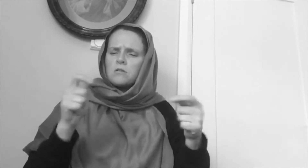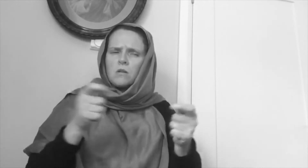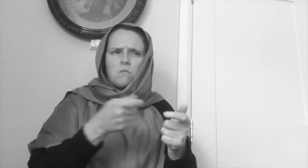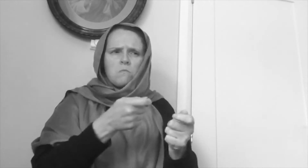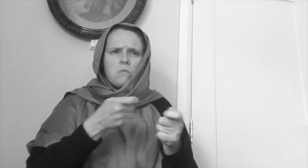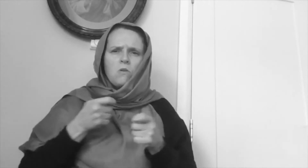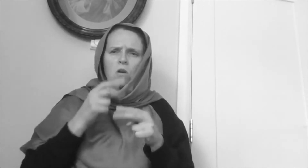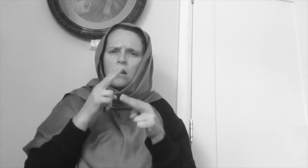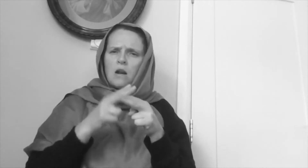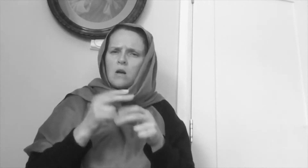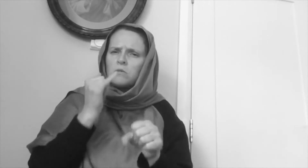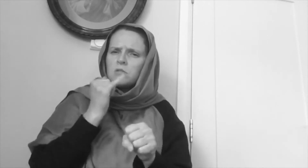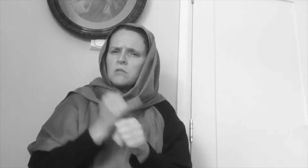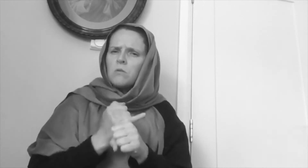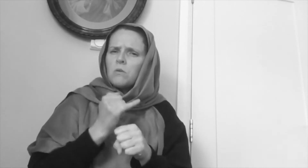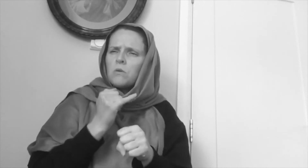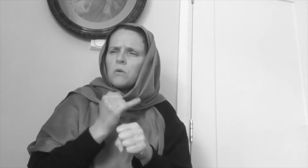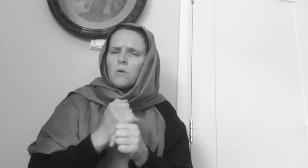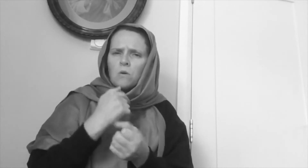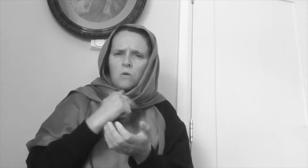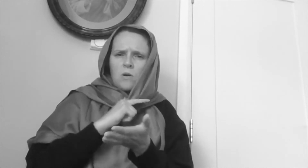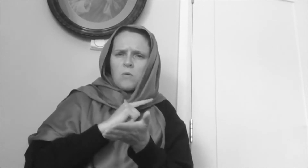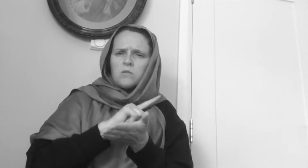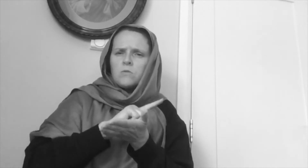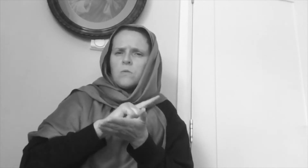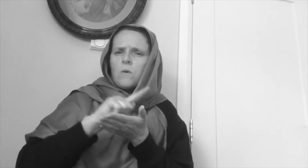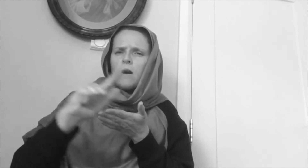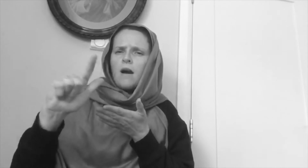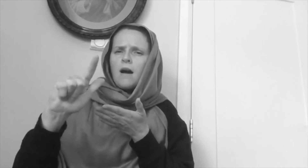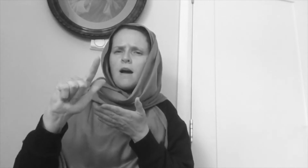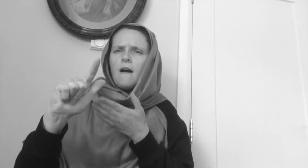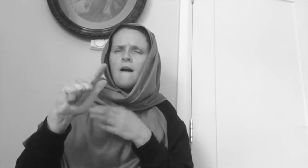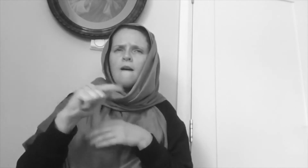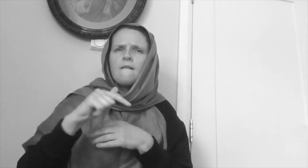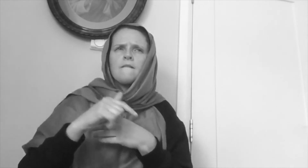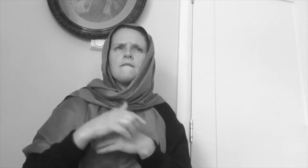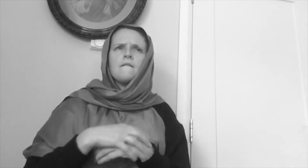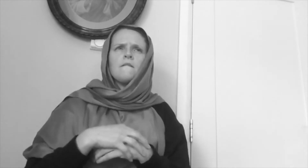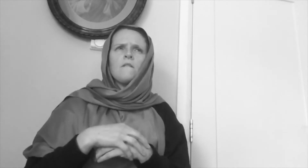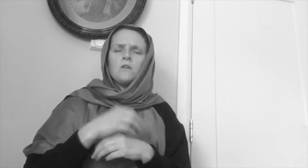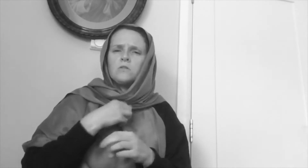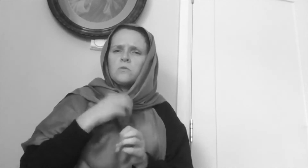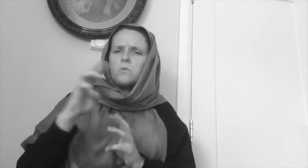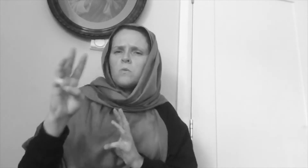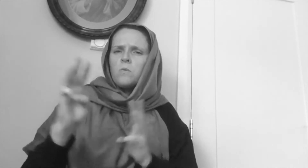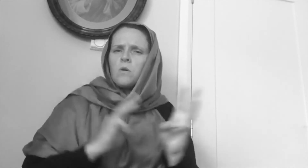Growing up, we were pulled out of school when I was 12 years old, and I had to